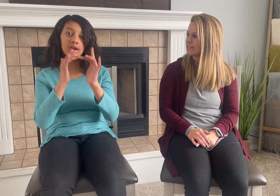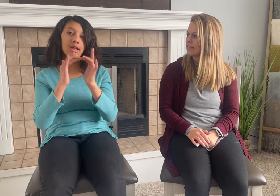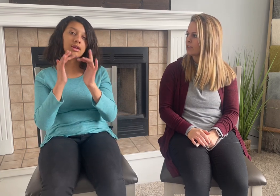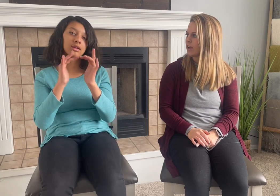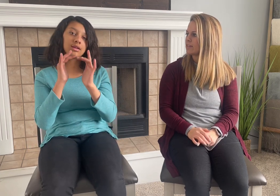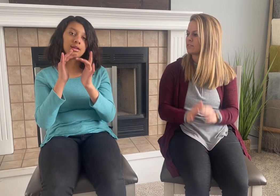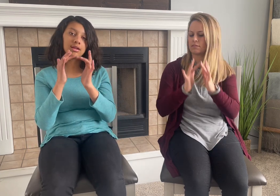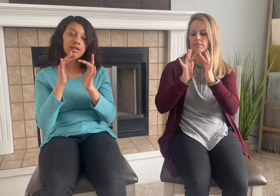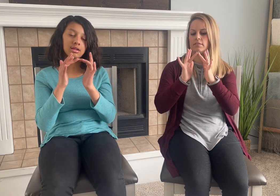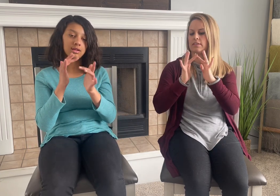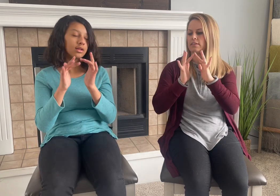internet.